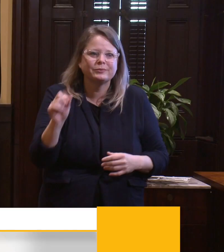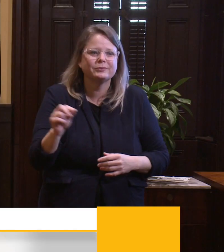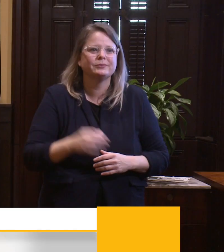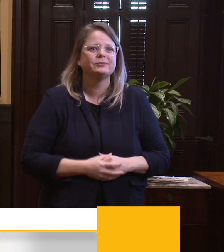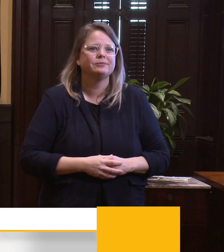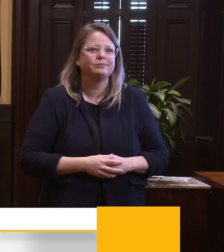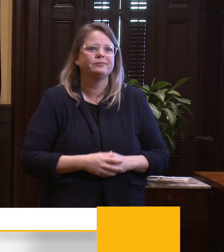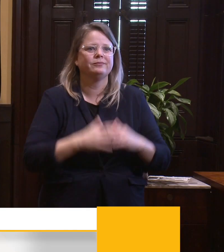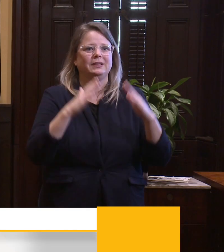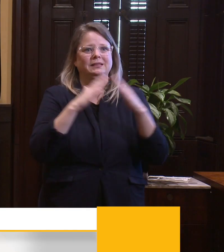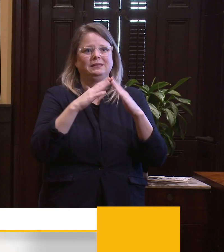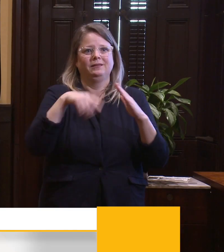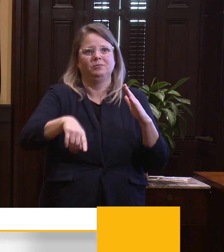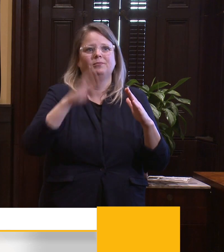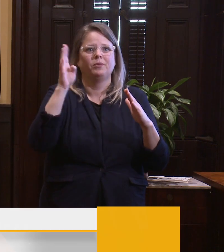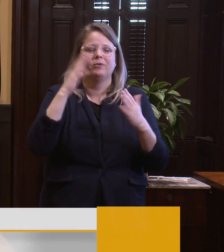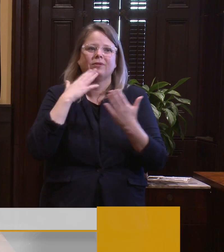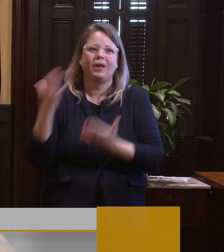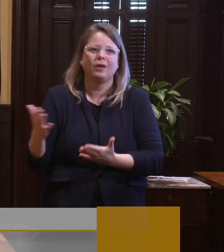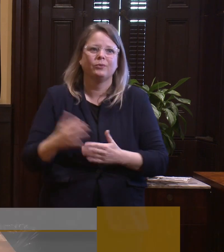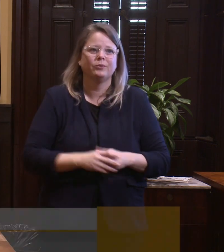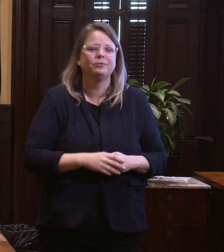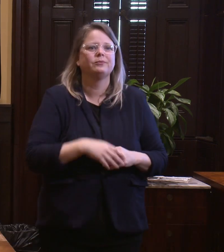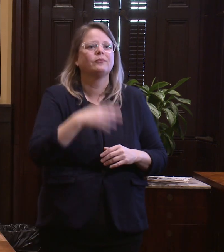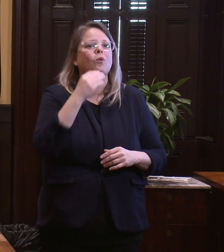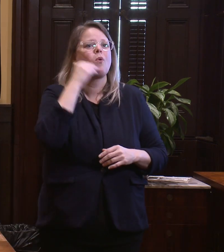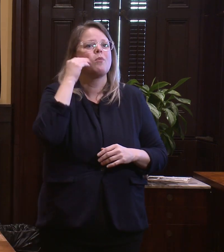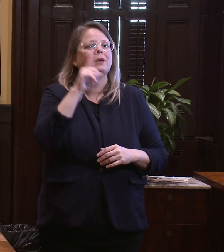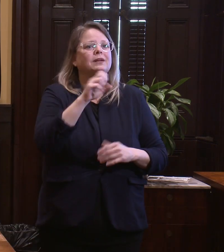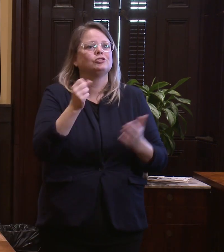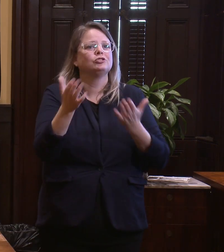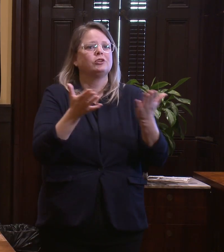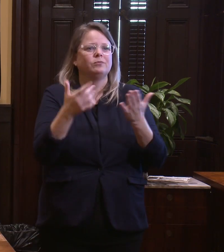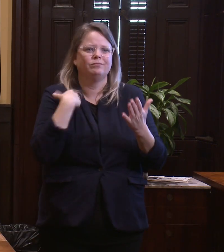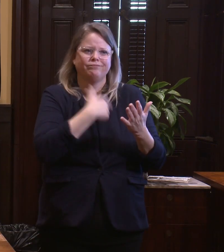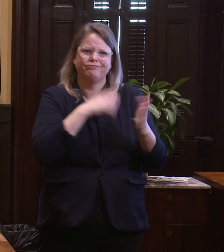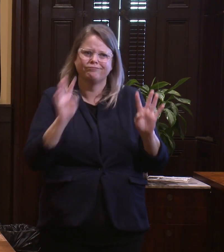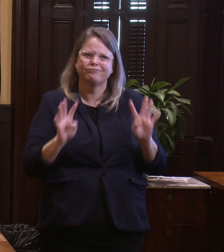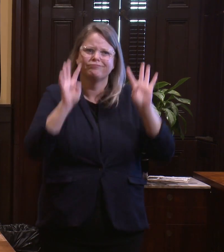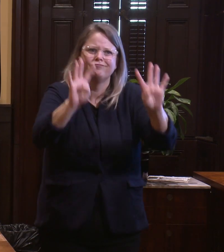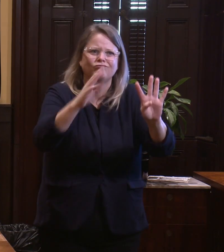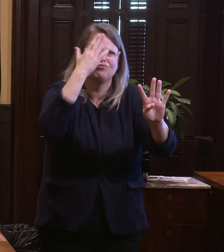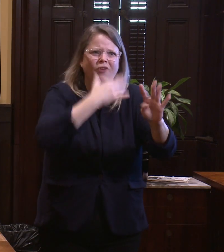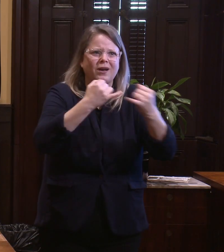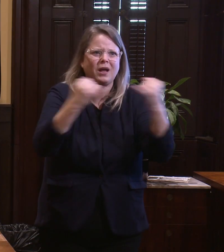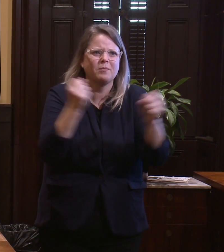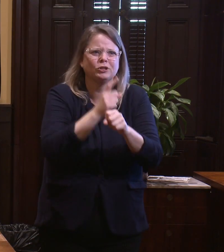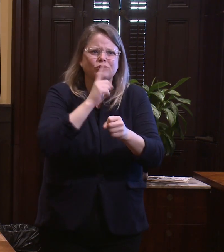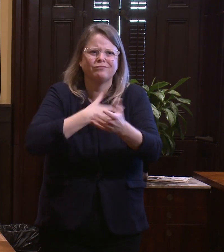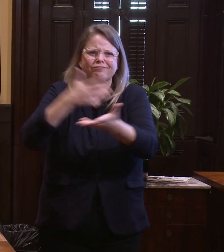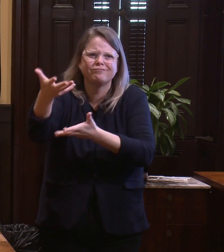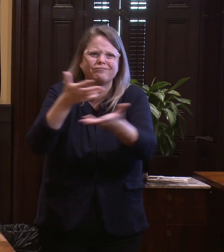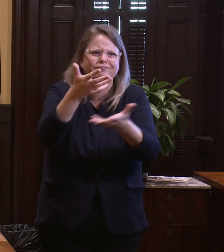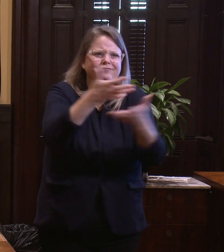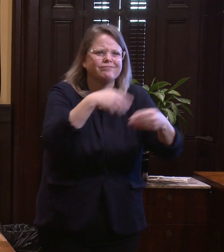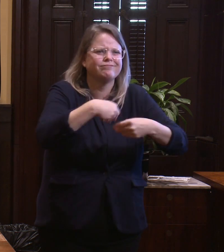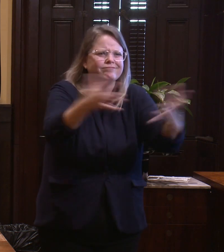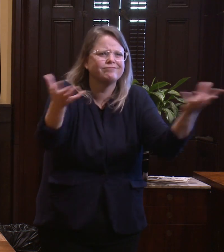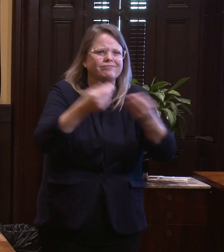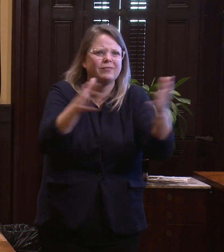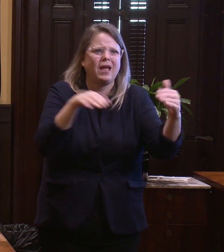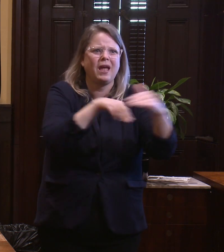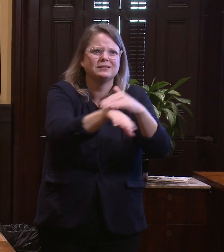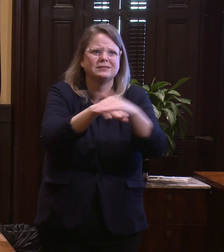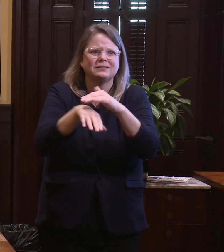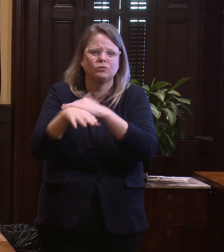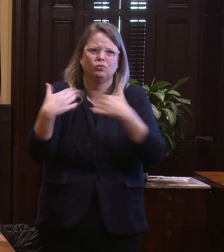Homeless service providers are on the front lines of ensuring that people can continue to access shelter and critical service each and